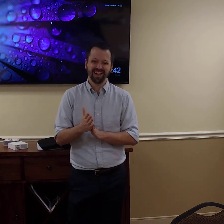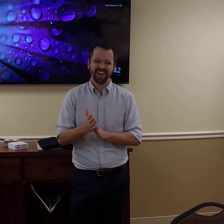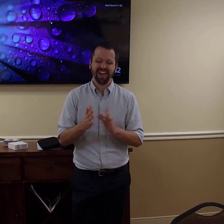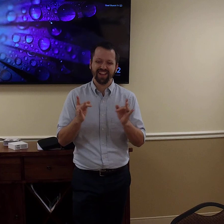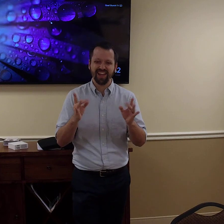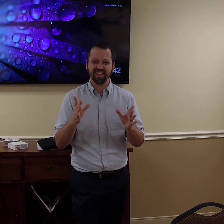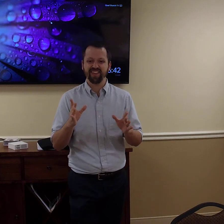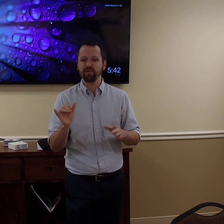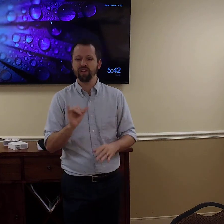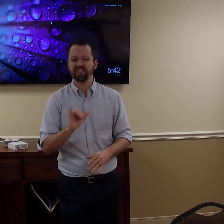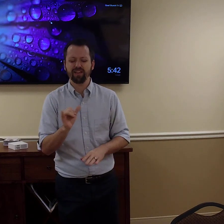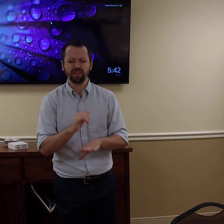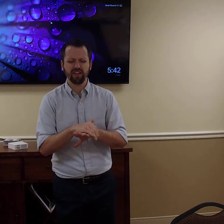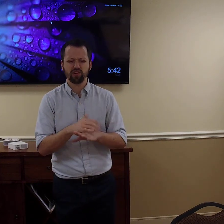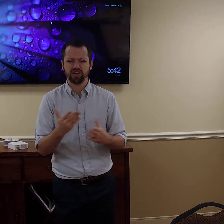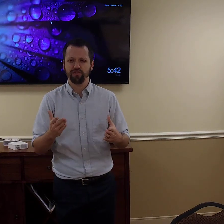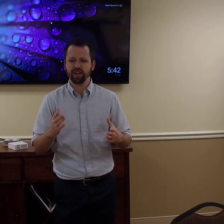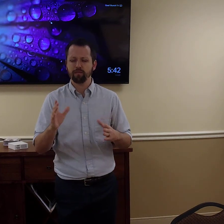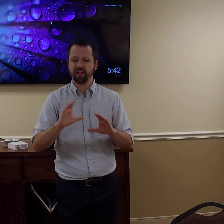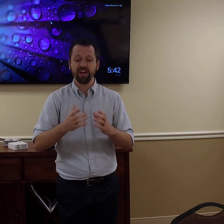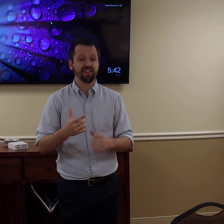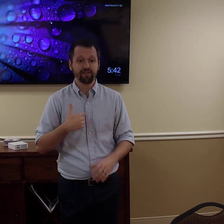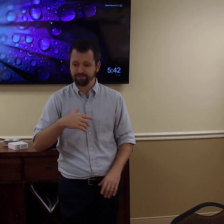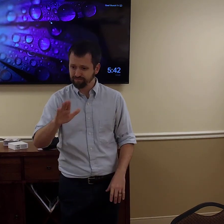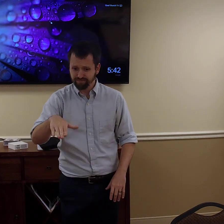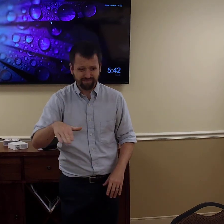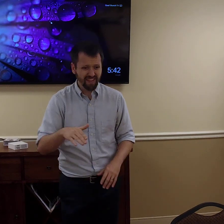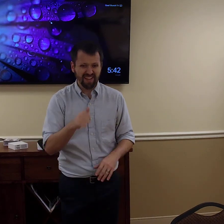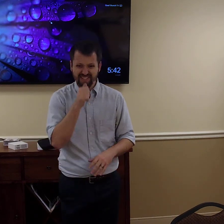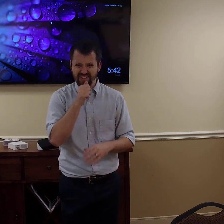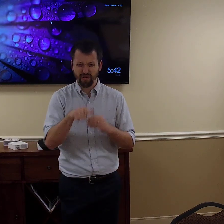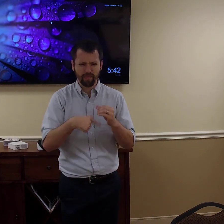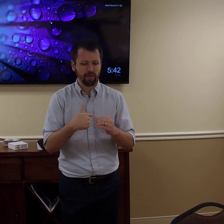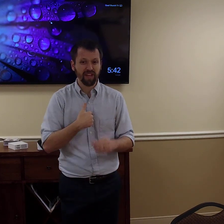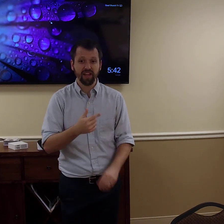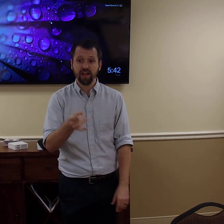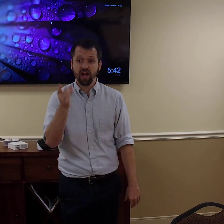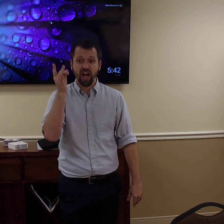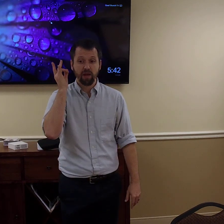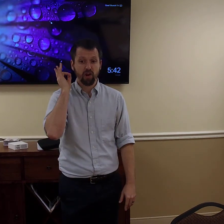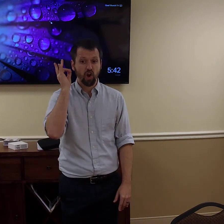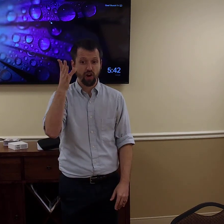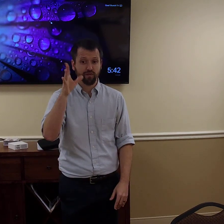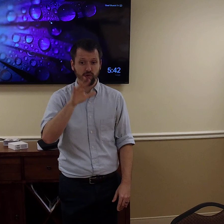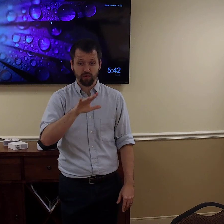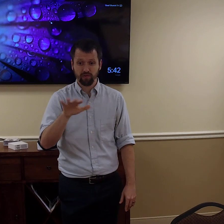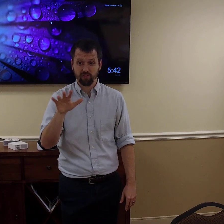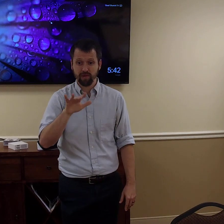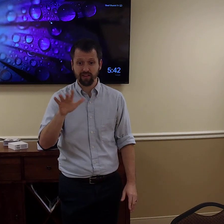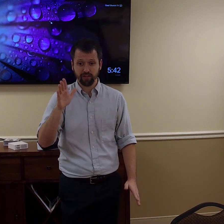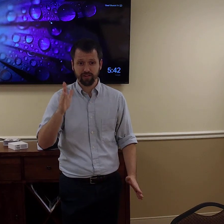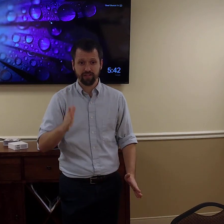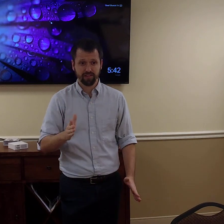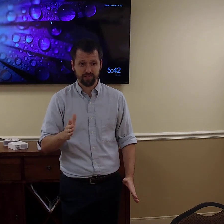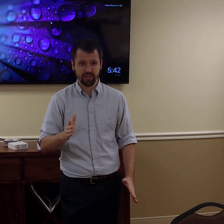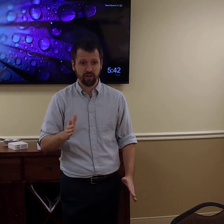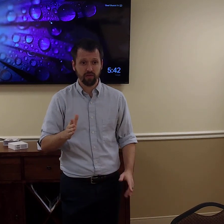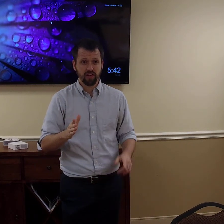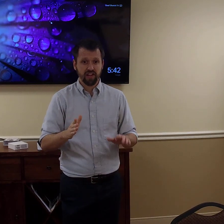I hate that. Same with English stuff. Like in my class, secret about me, I am an awful speller. So if